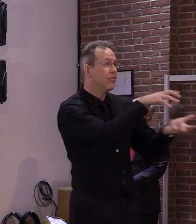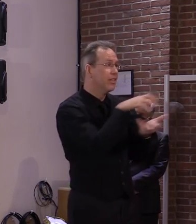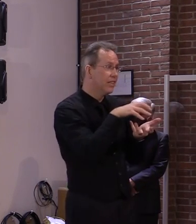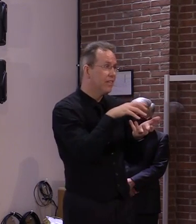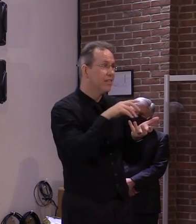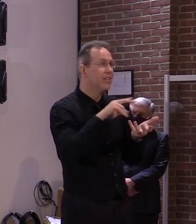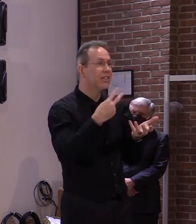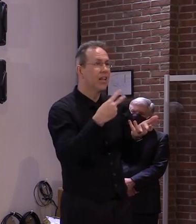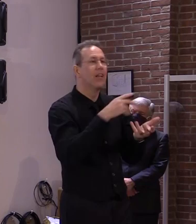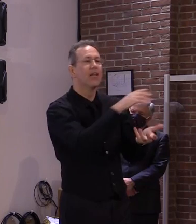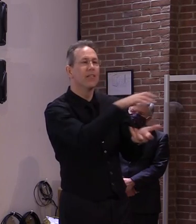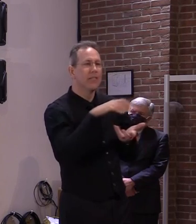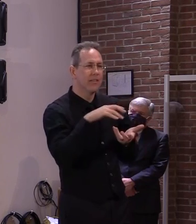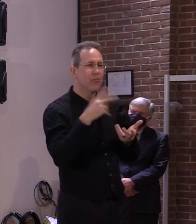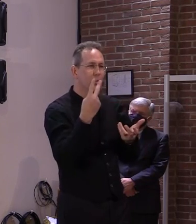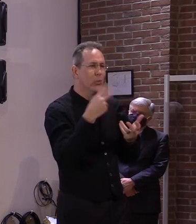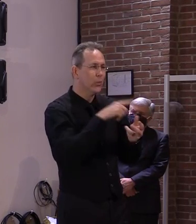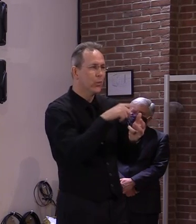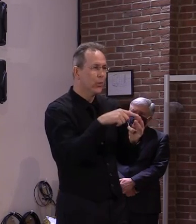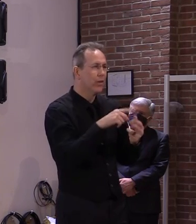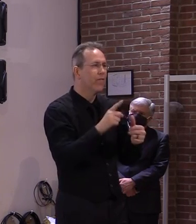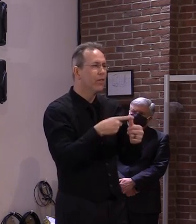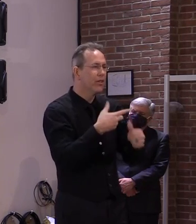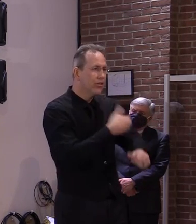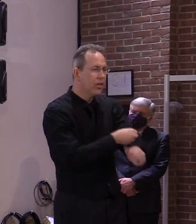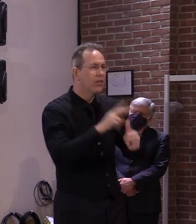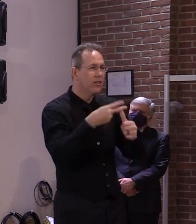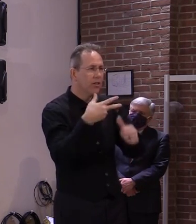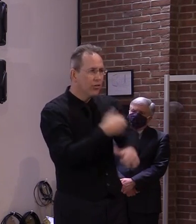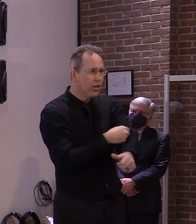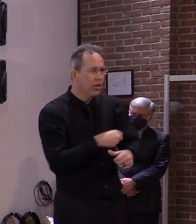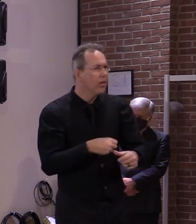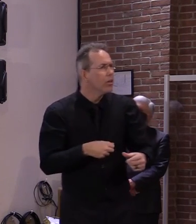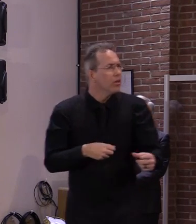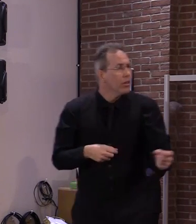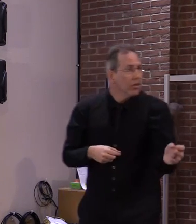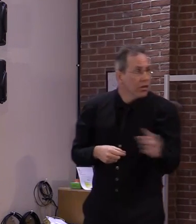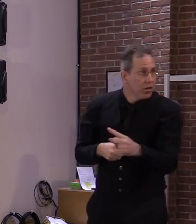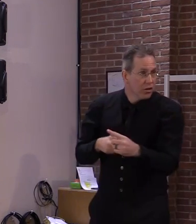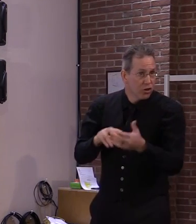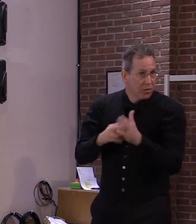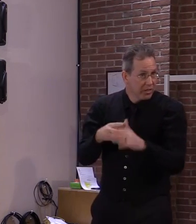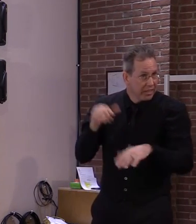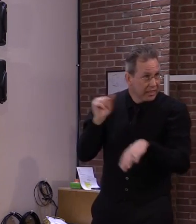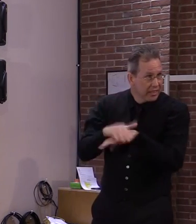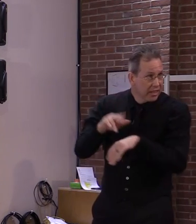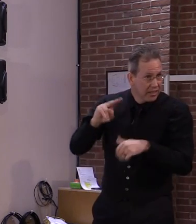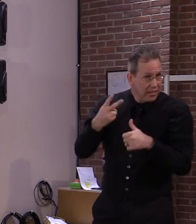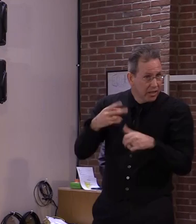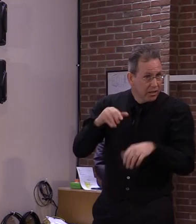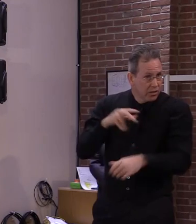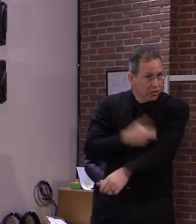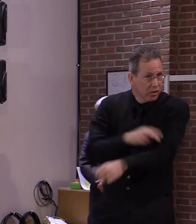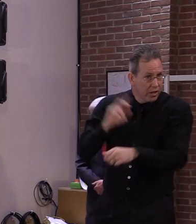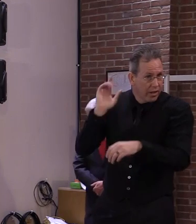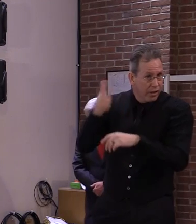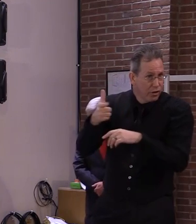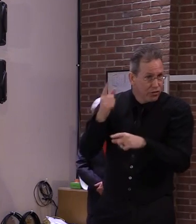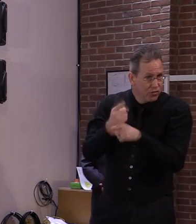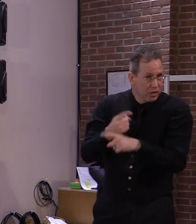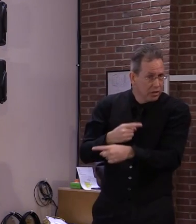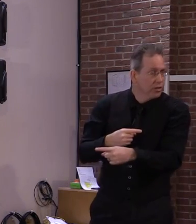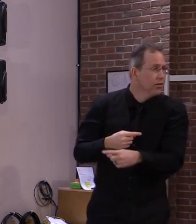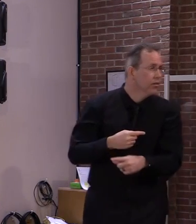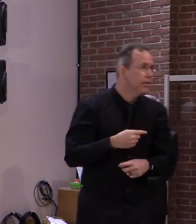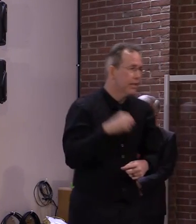So they ship you the second at some other point later on. That's correct. Okay. All right. Well,